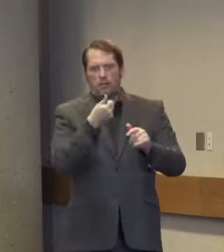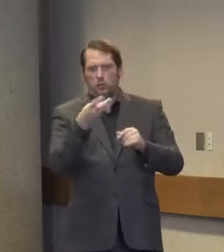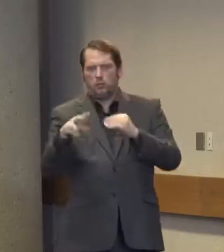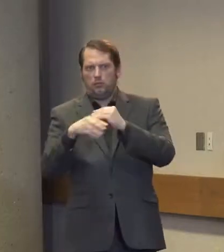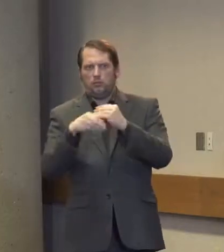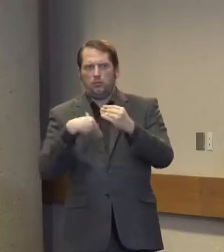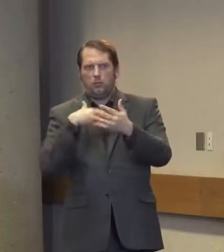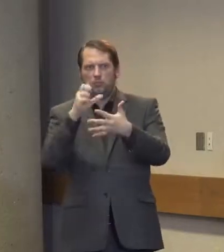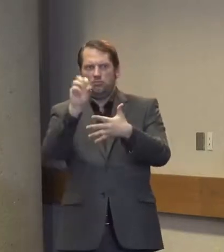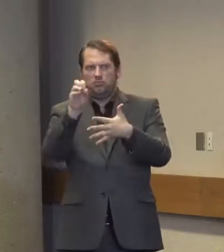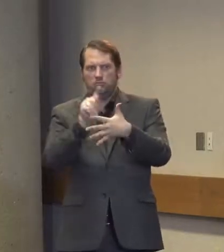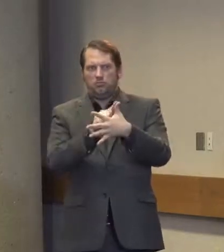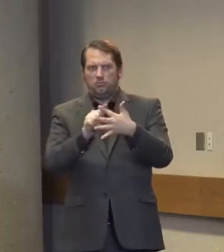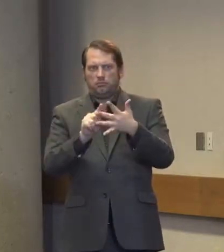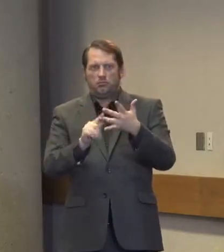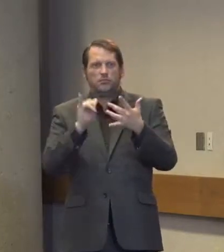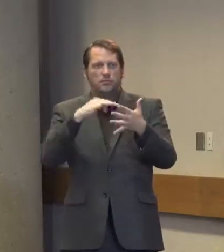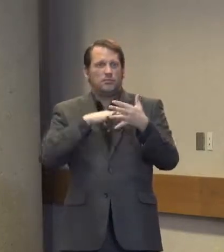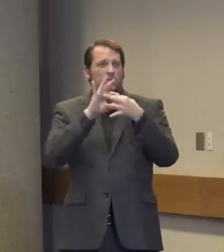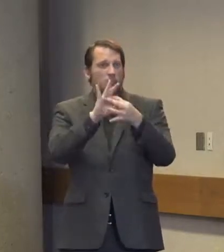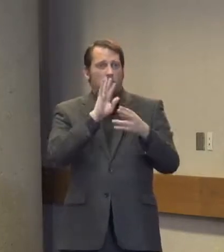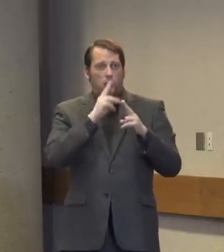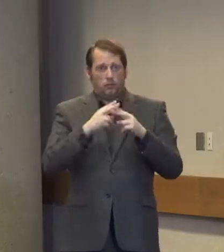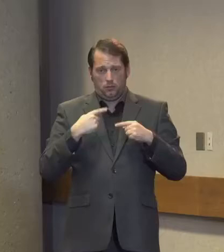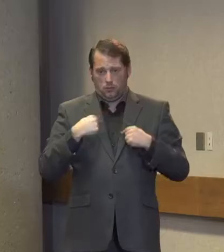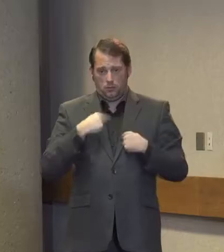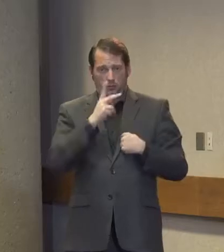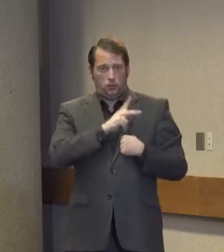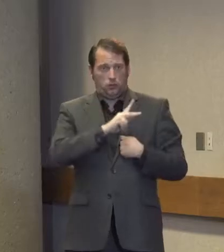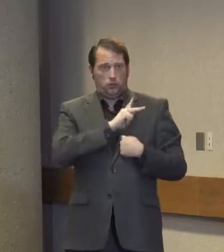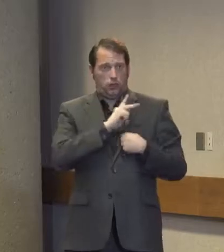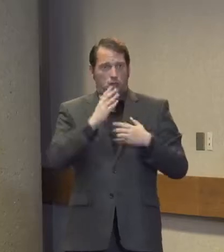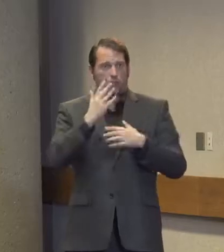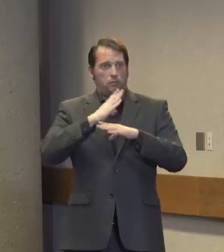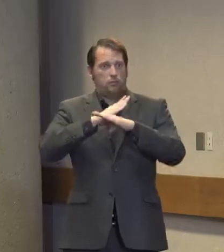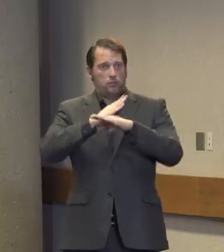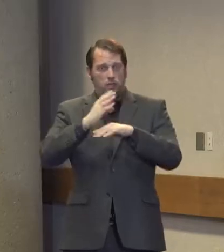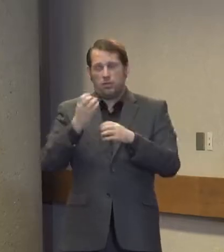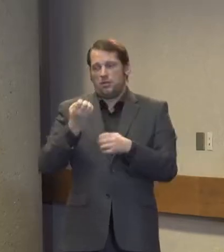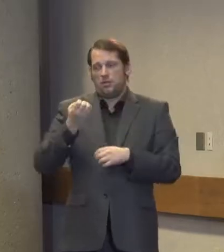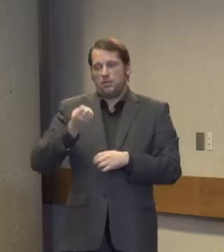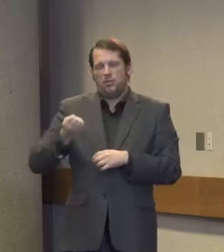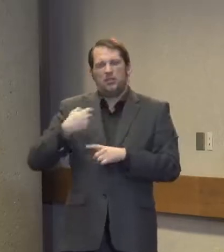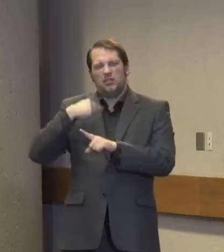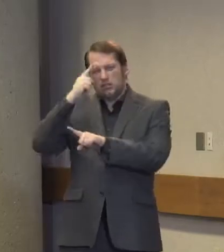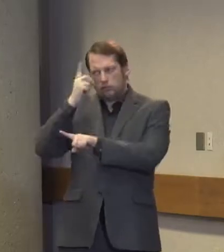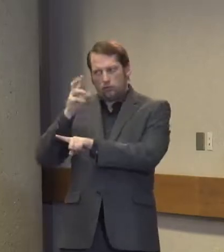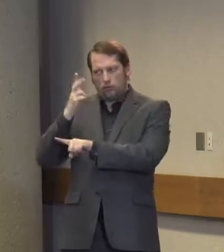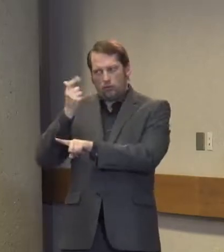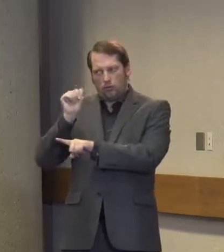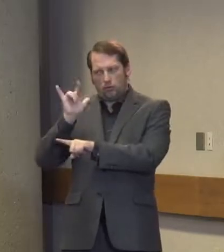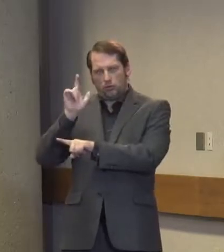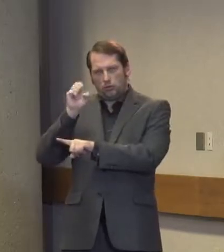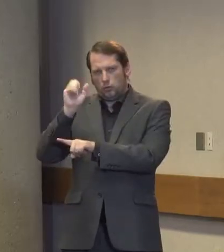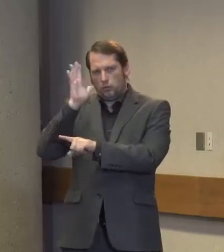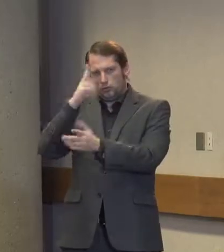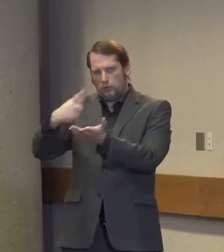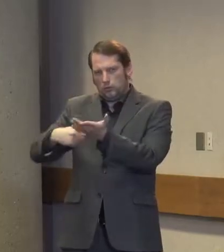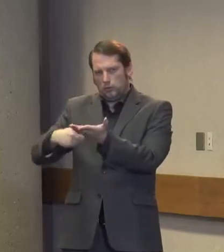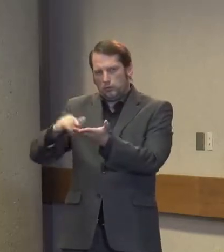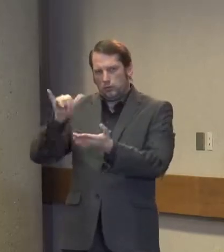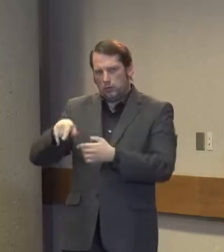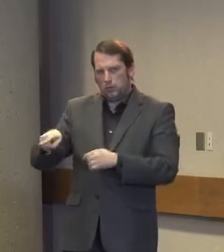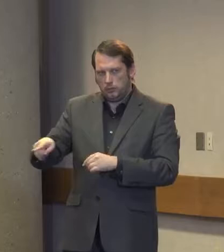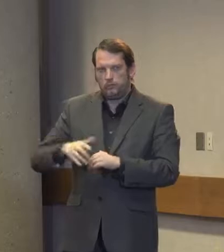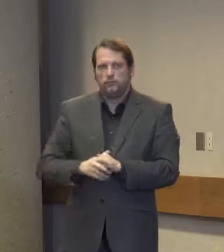I think the county executive and Dr. Gales have talked about it. Right now, we have in Montgomery County roughly 2 to 3 weeks worth of personal protective equipment for